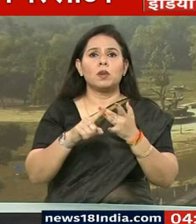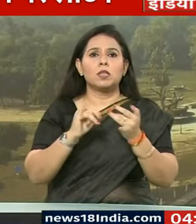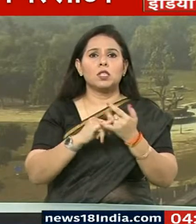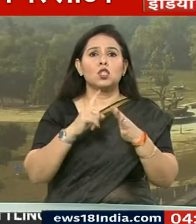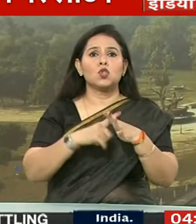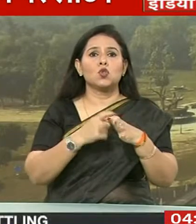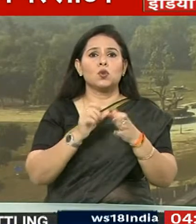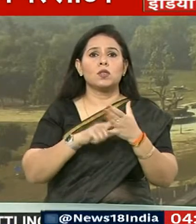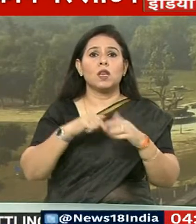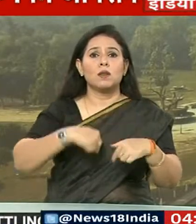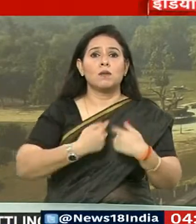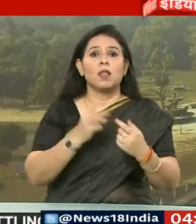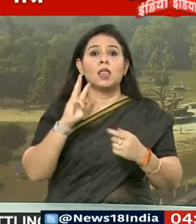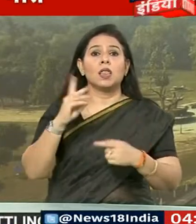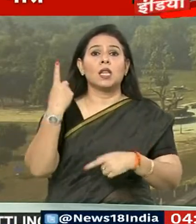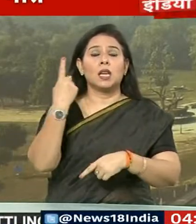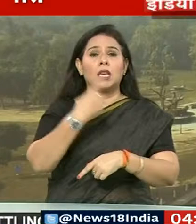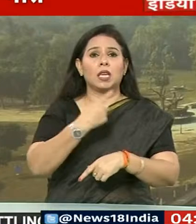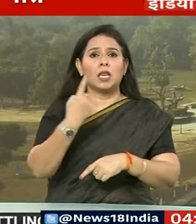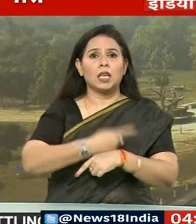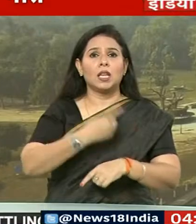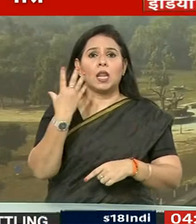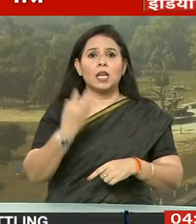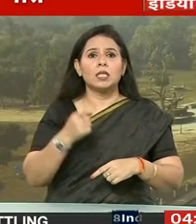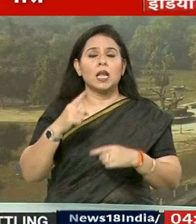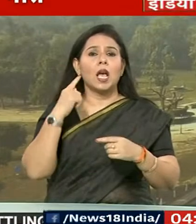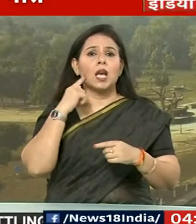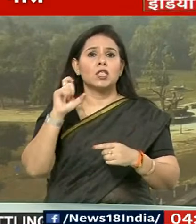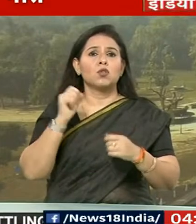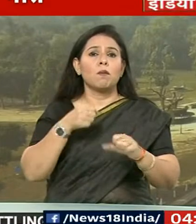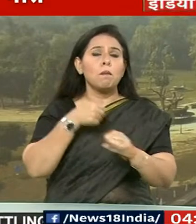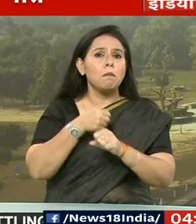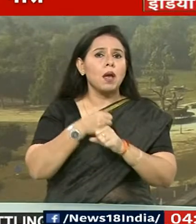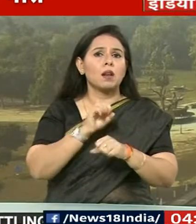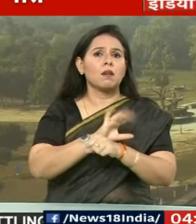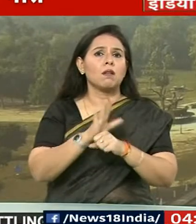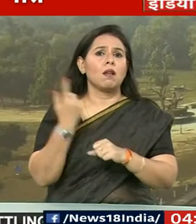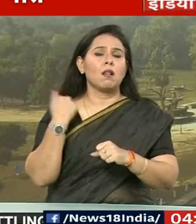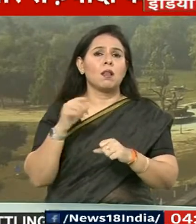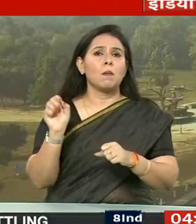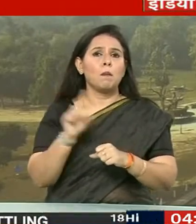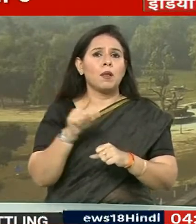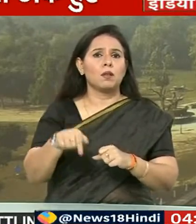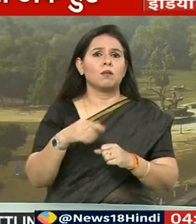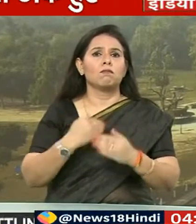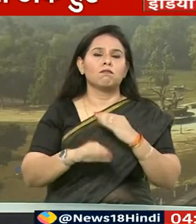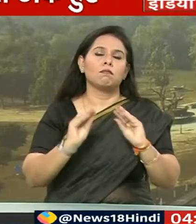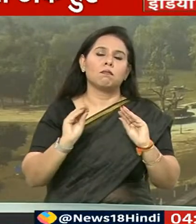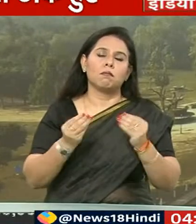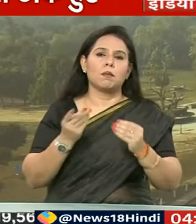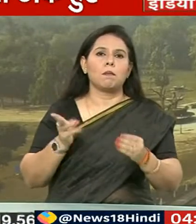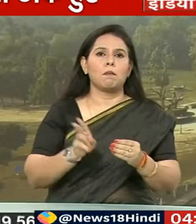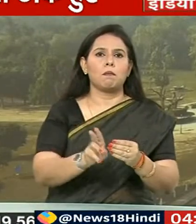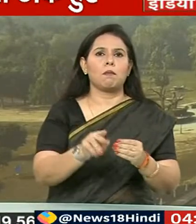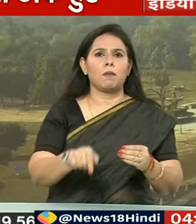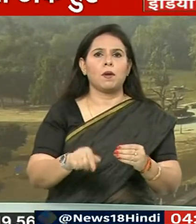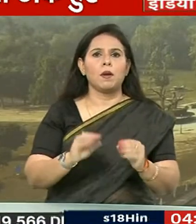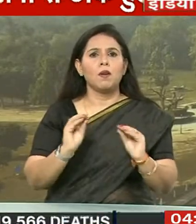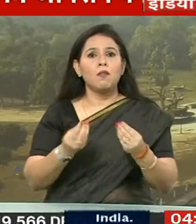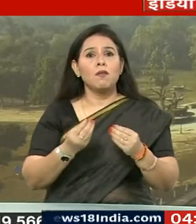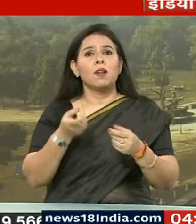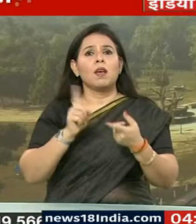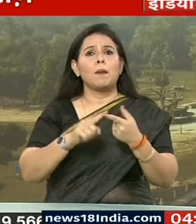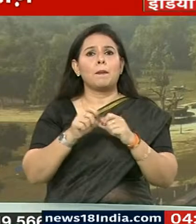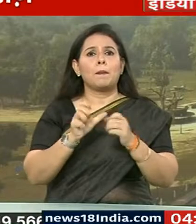Johnson, who himself spent 3 nights in the ICU battling COVID-19 earlier this month, would soon get back. Whenever